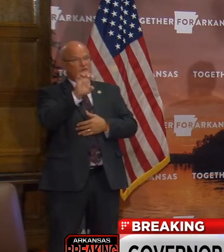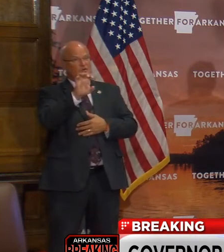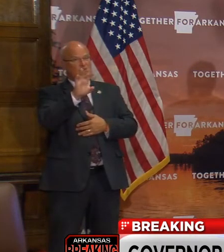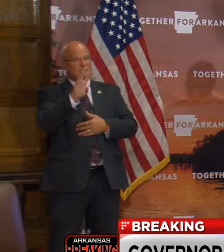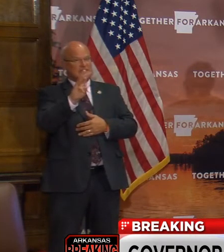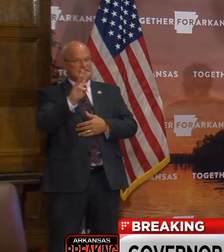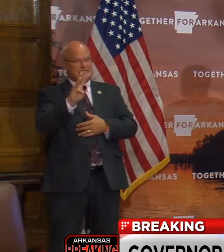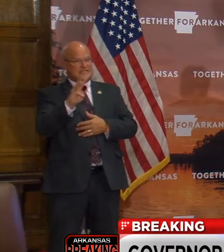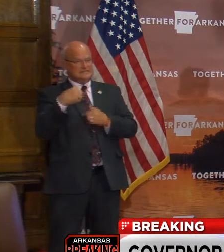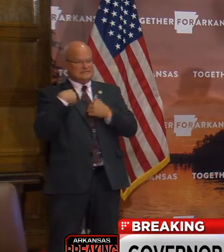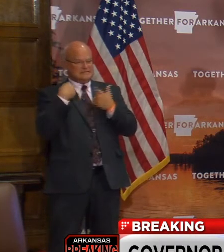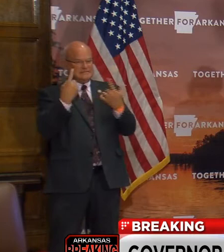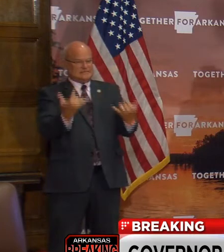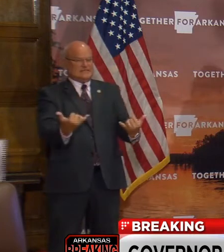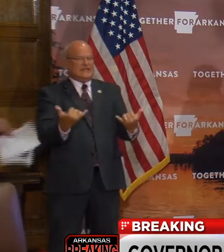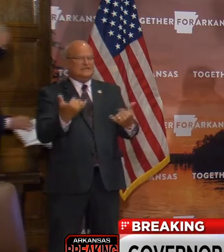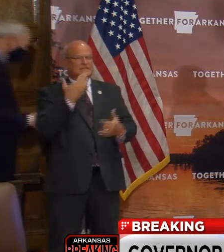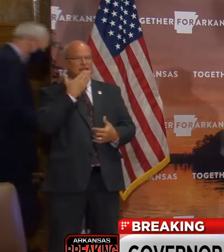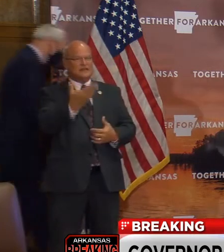67,416 to date. Thank you.